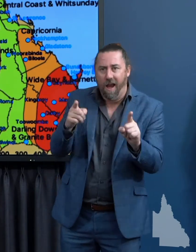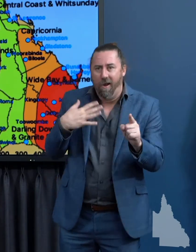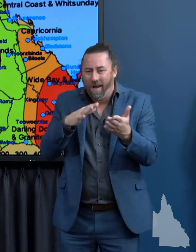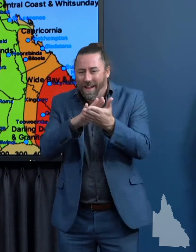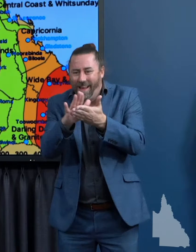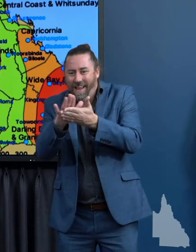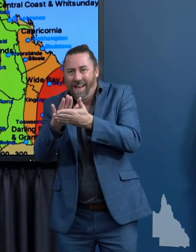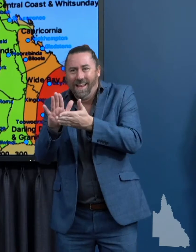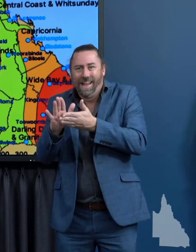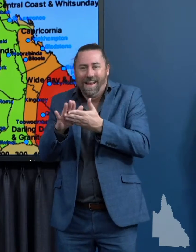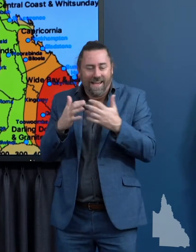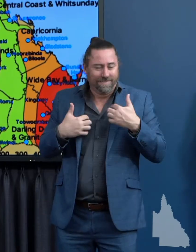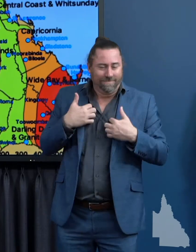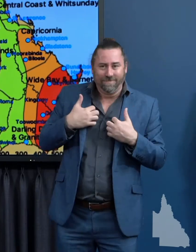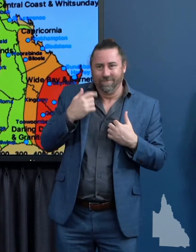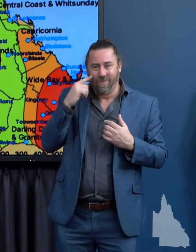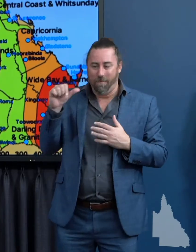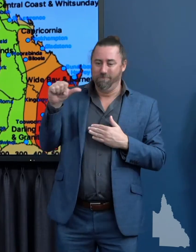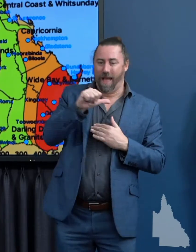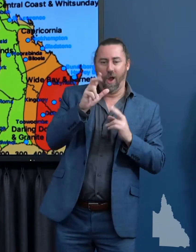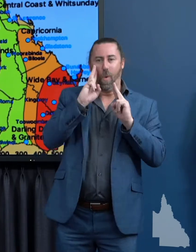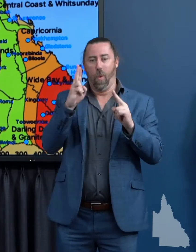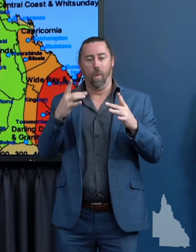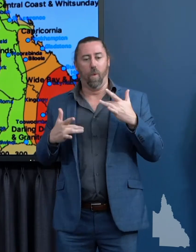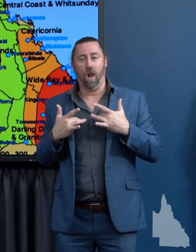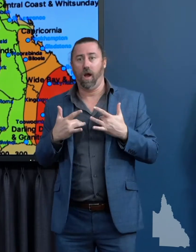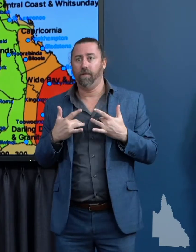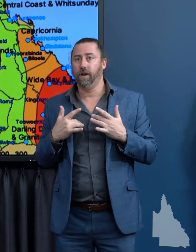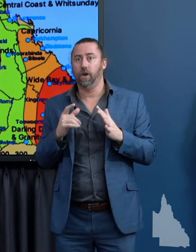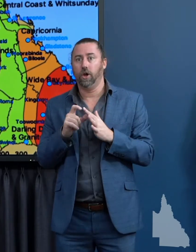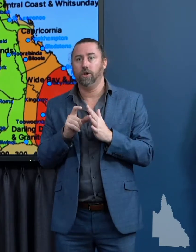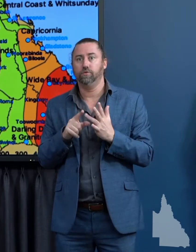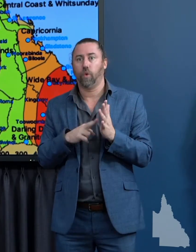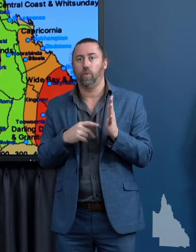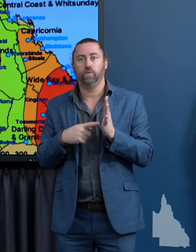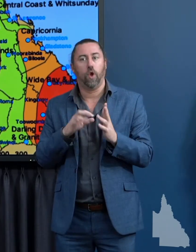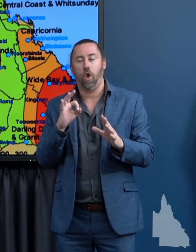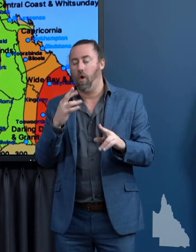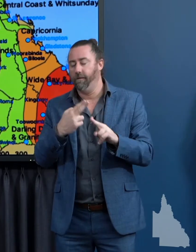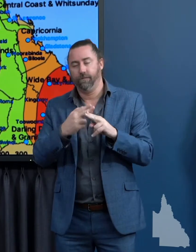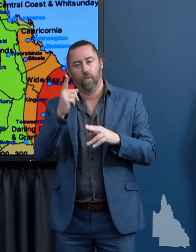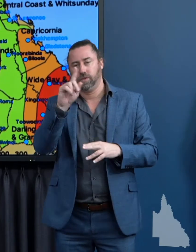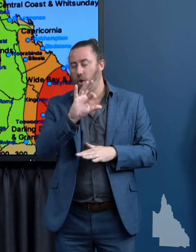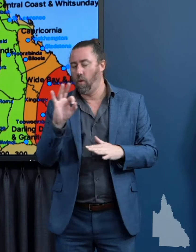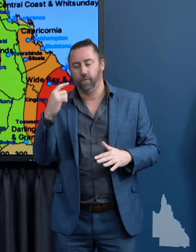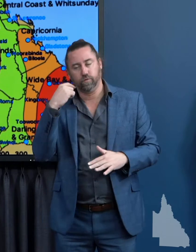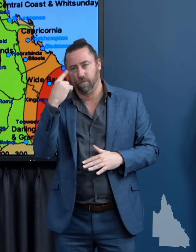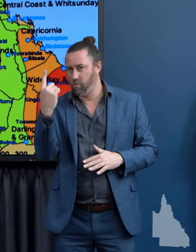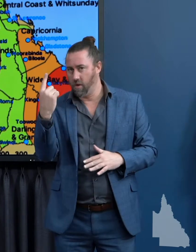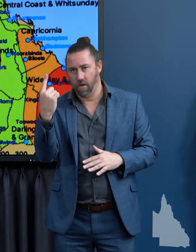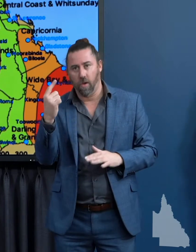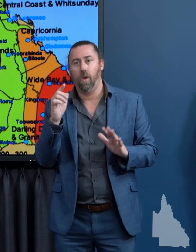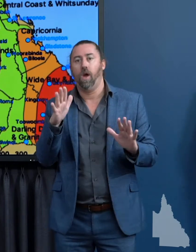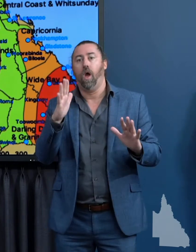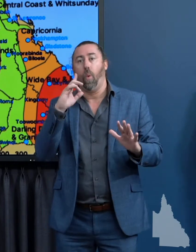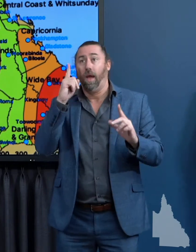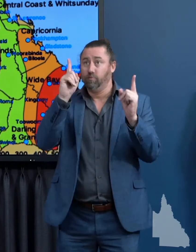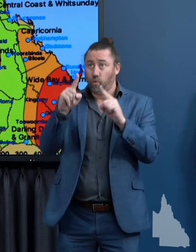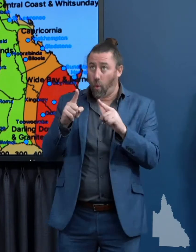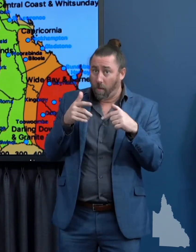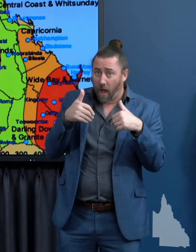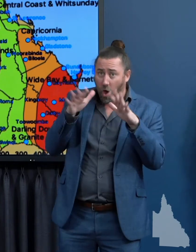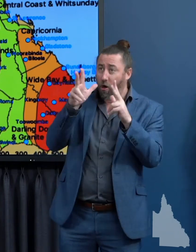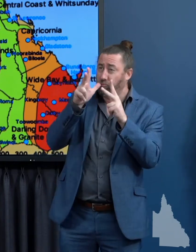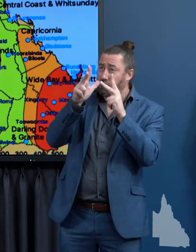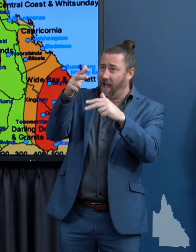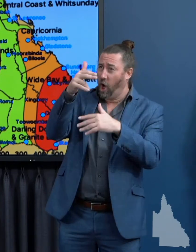as quickly as possible and get back in there as quickly as possible. But our message today is there will be time once these storms